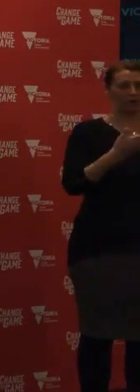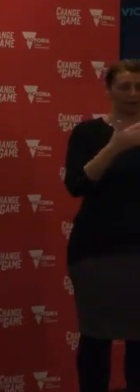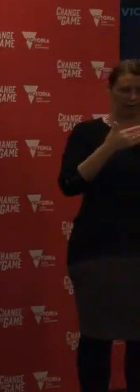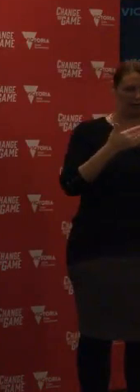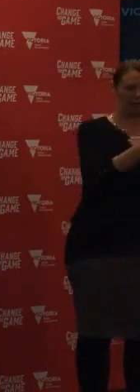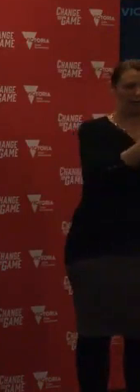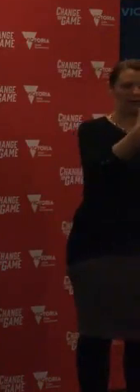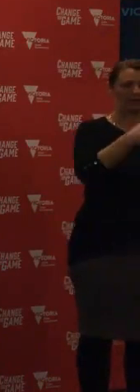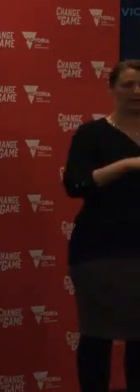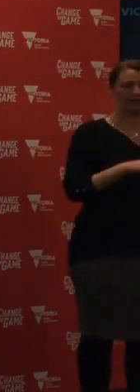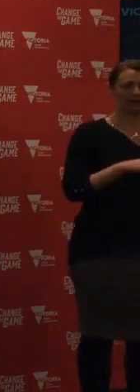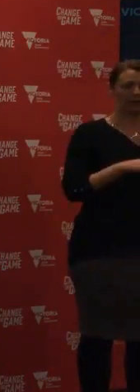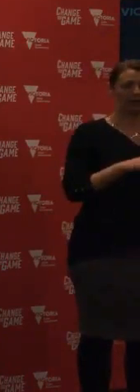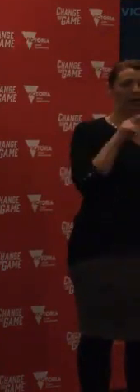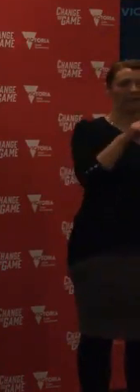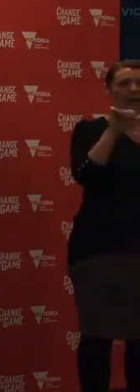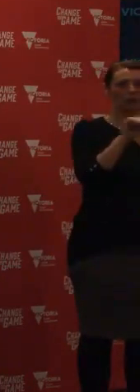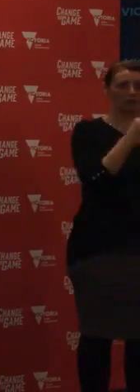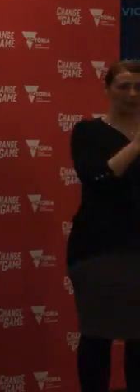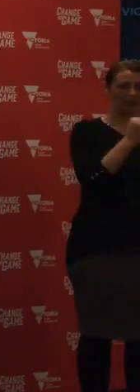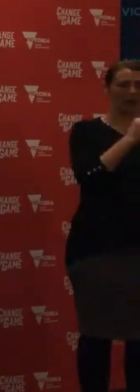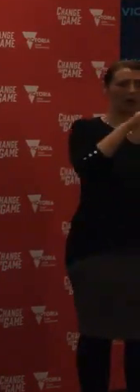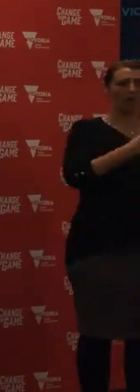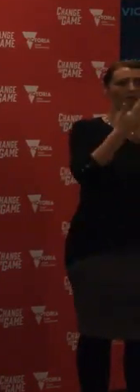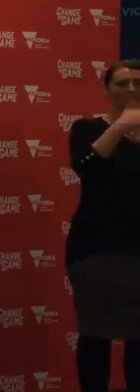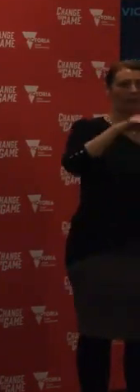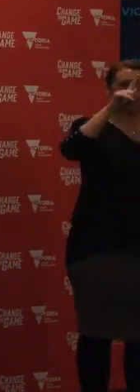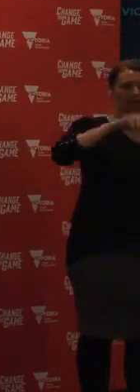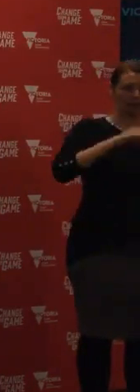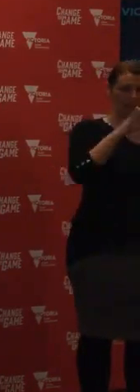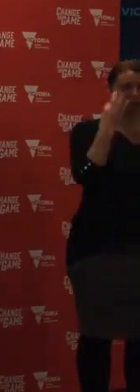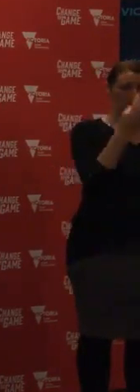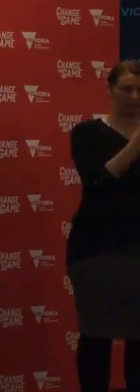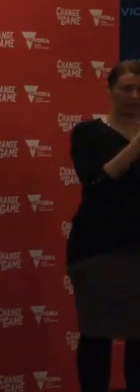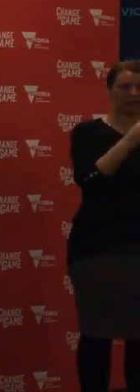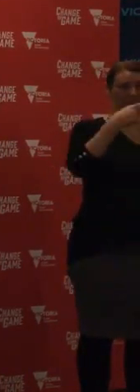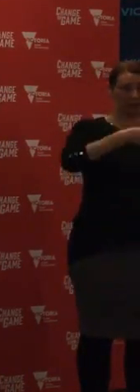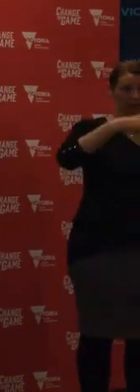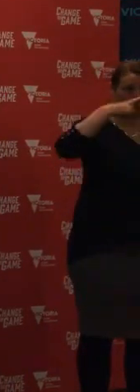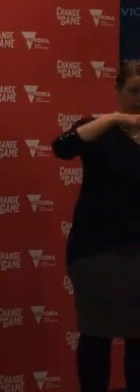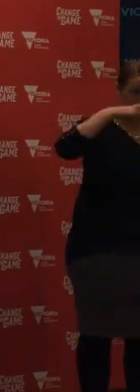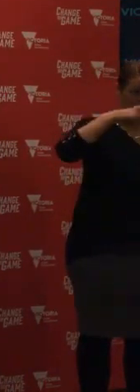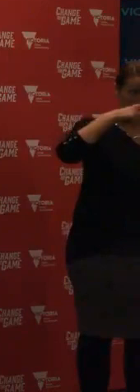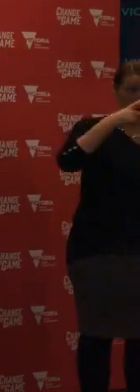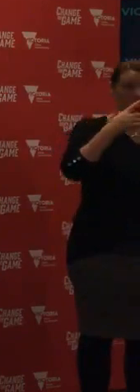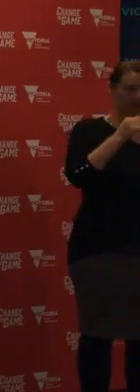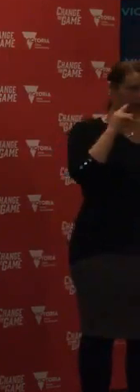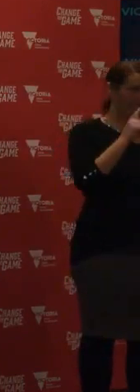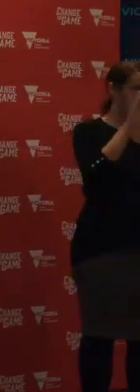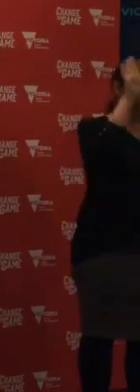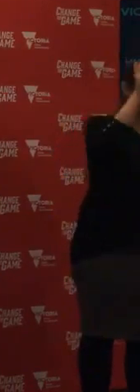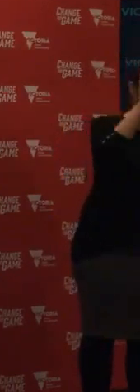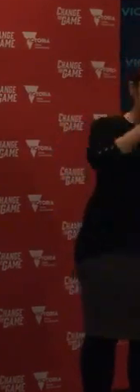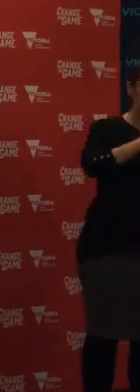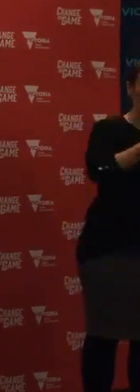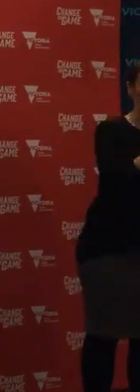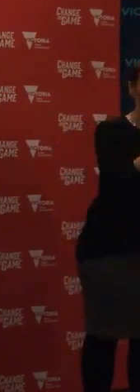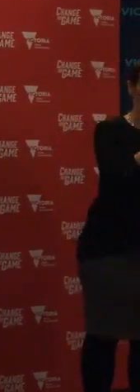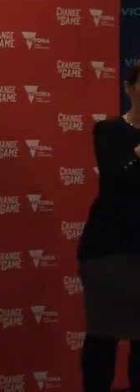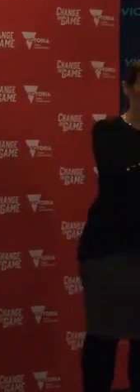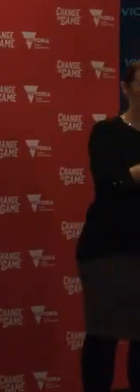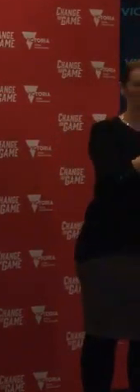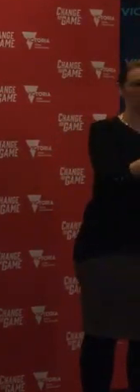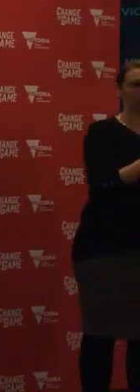over the next 5 years. That would make it in excess of 50,000 organisations and individuals holding themselves out as capable of providing